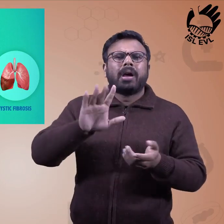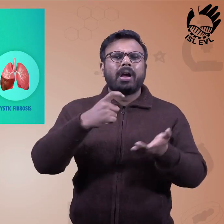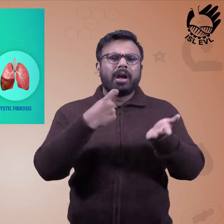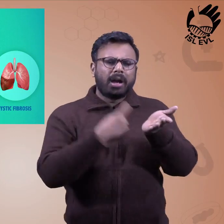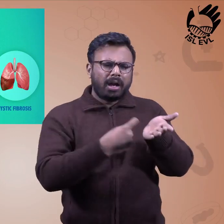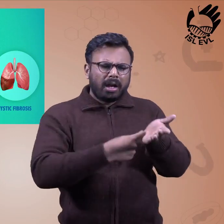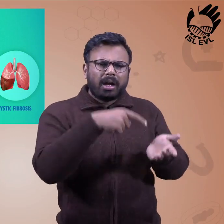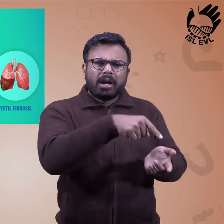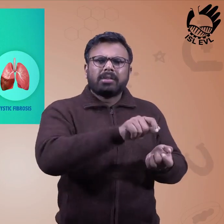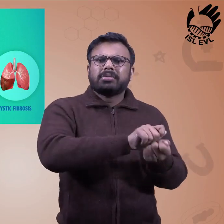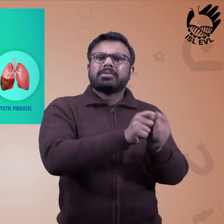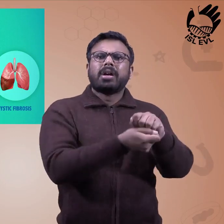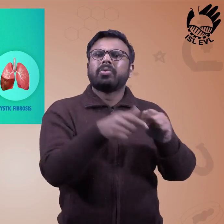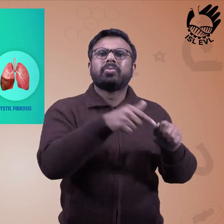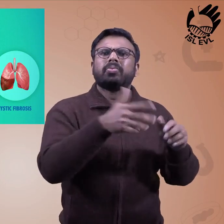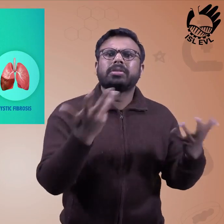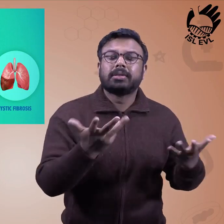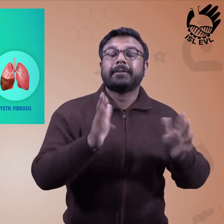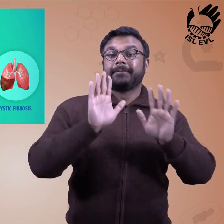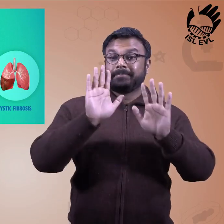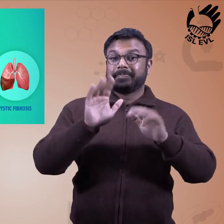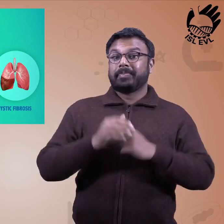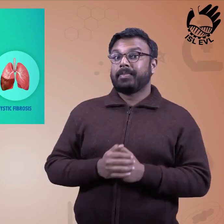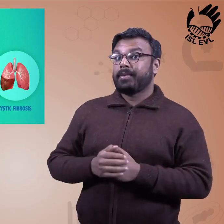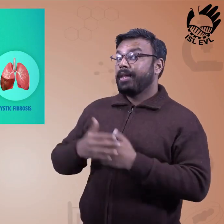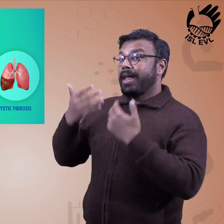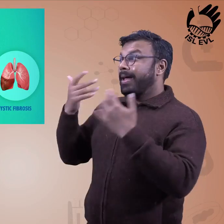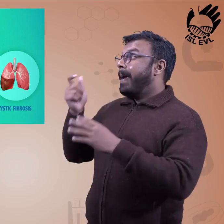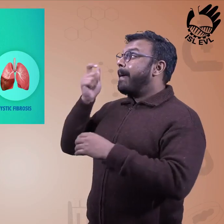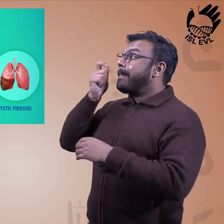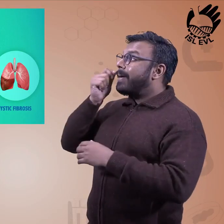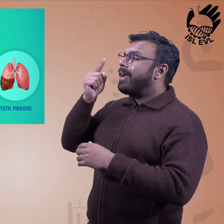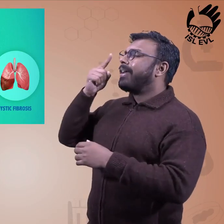In case of recessive mutations,